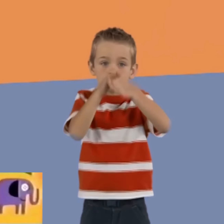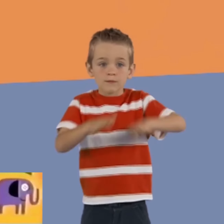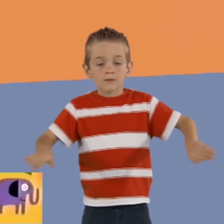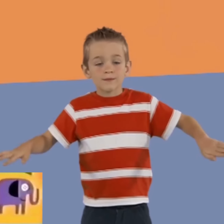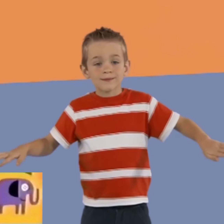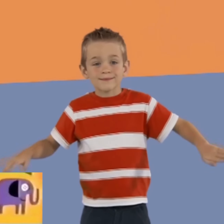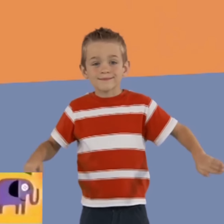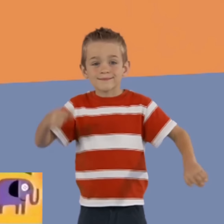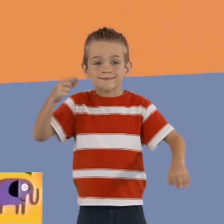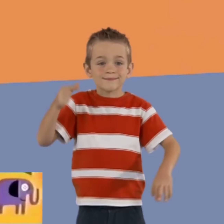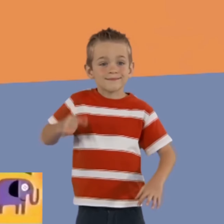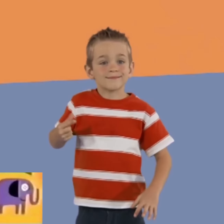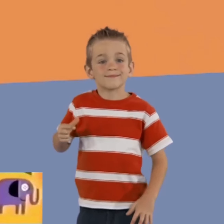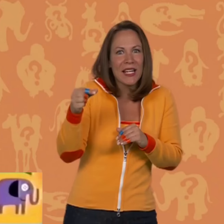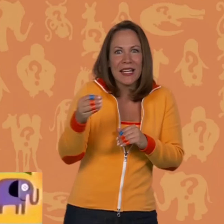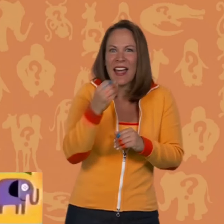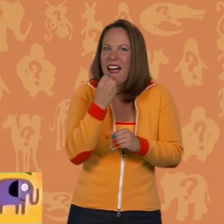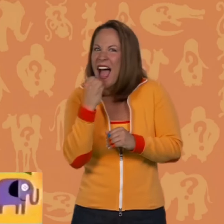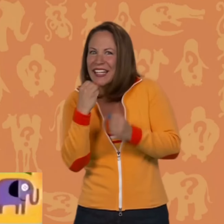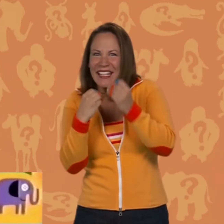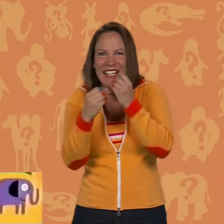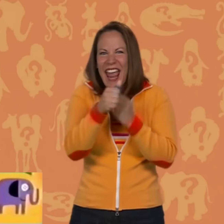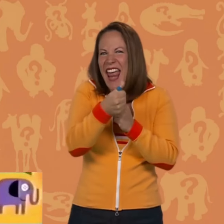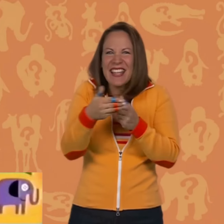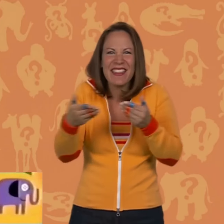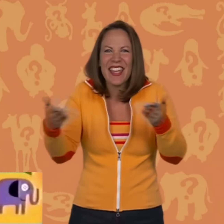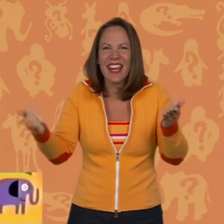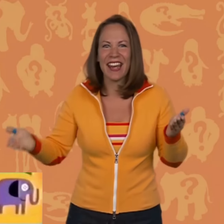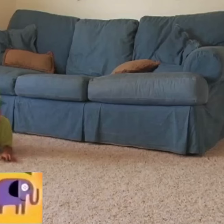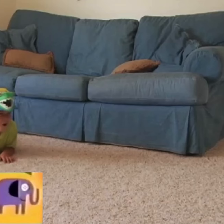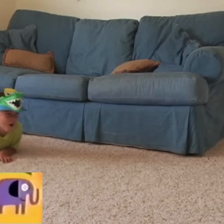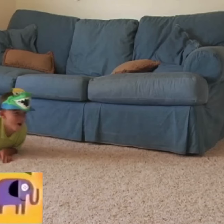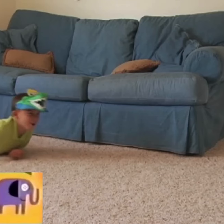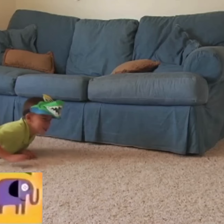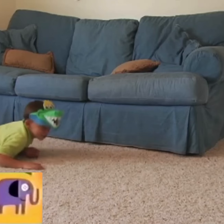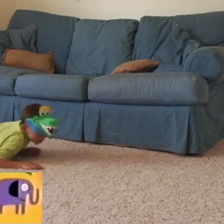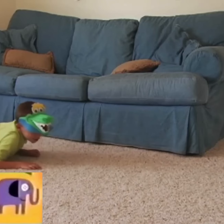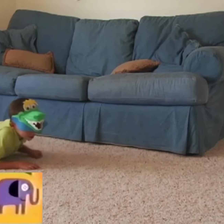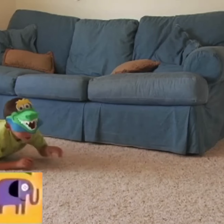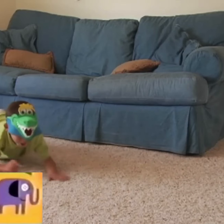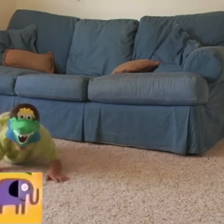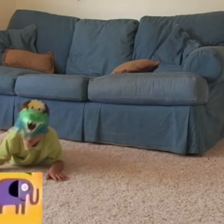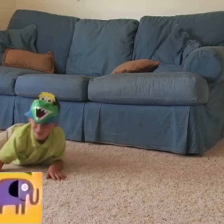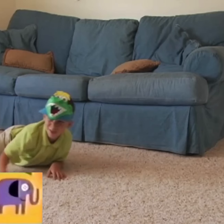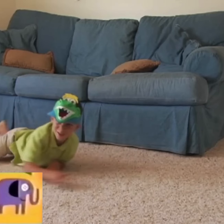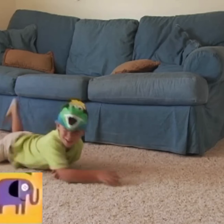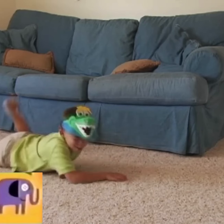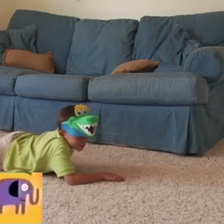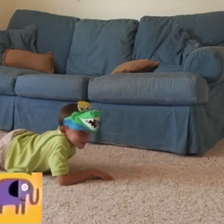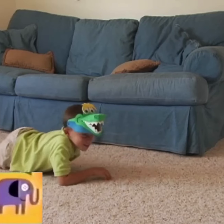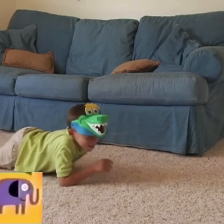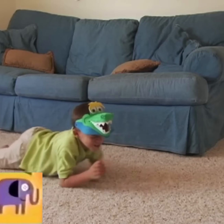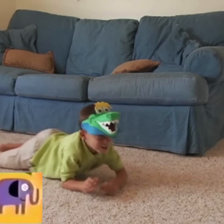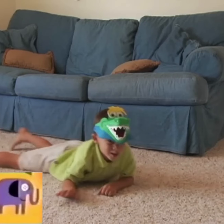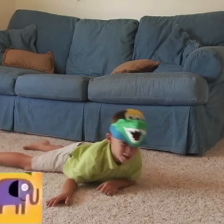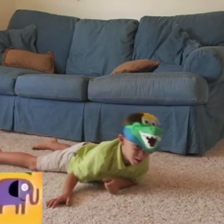I'm quiet, I'm green, I eat anything. I swim fast, or wait a while.